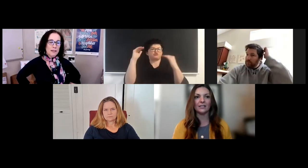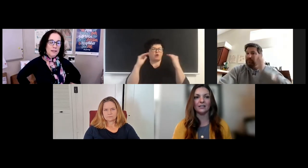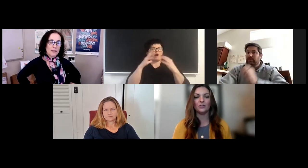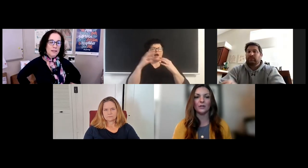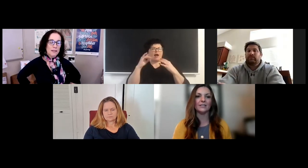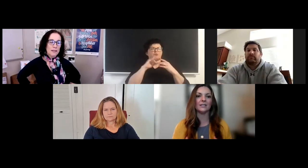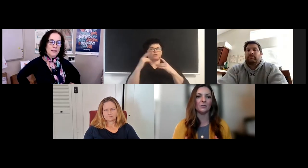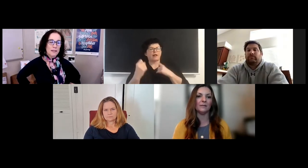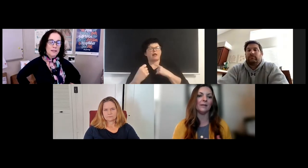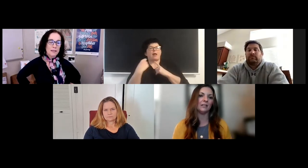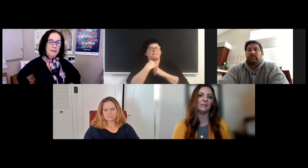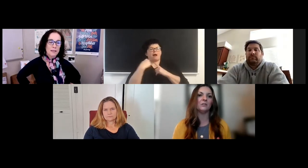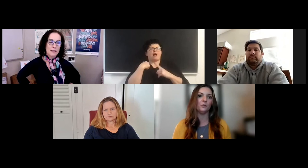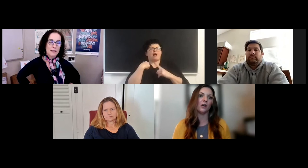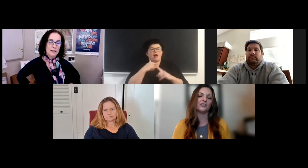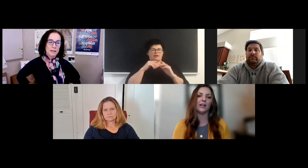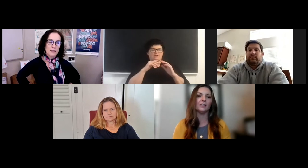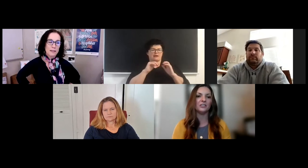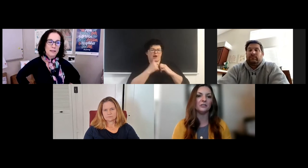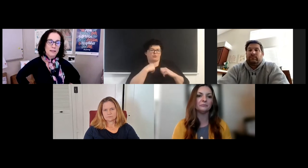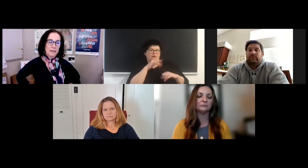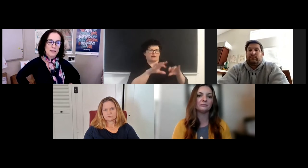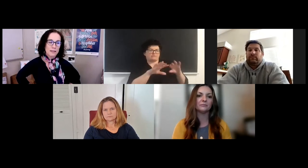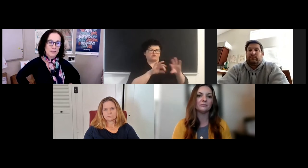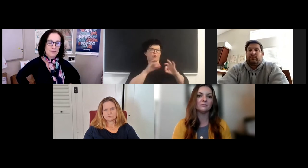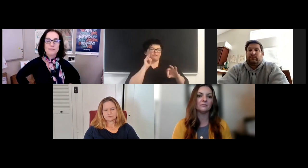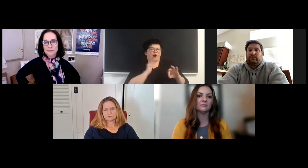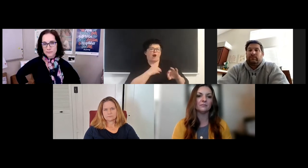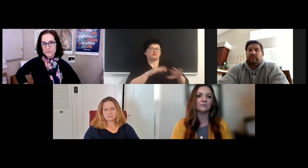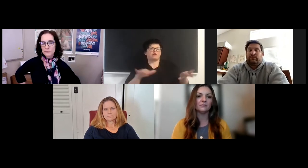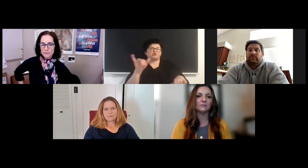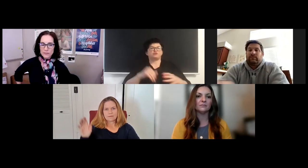us and the choices that we make for our child too.